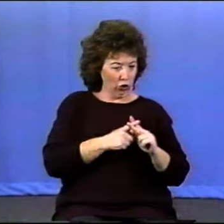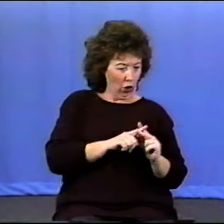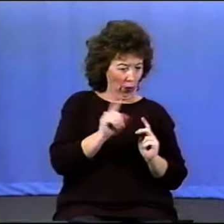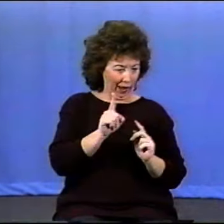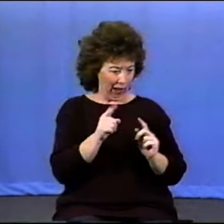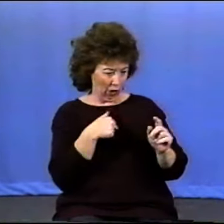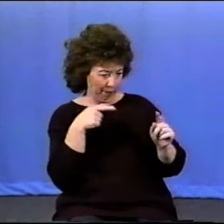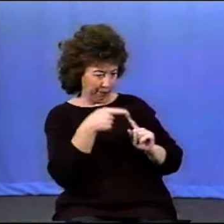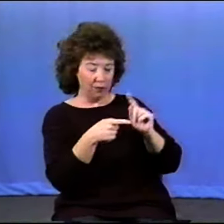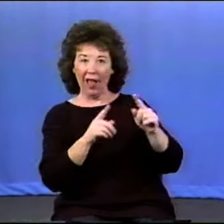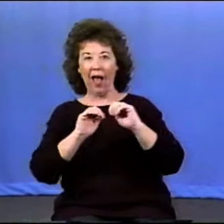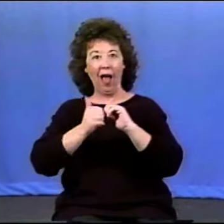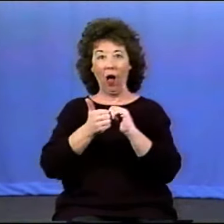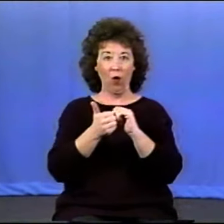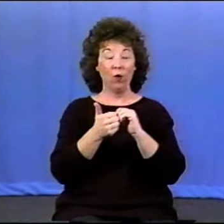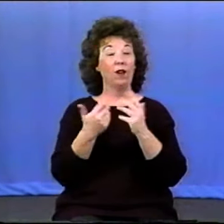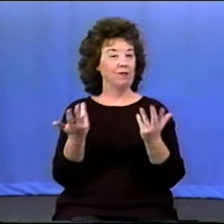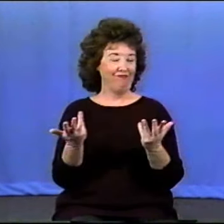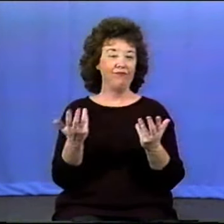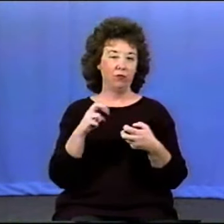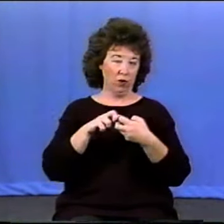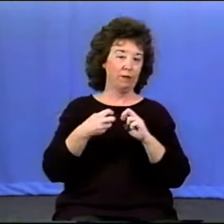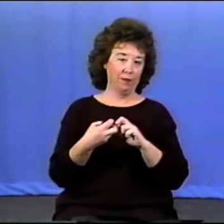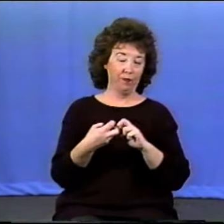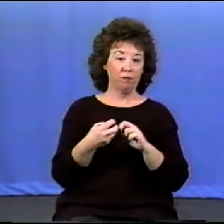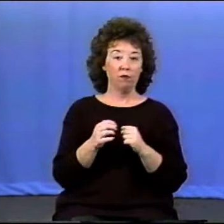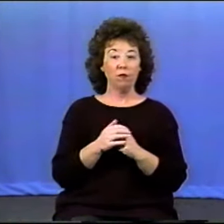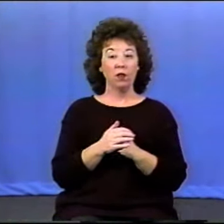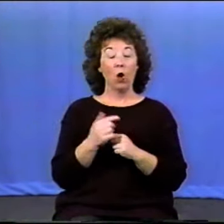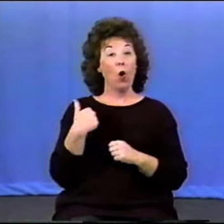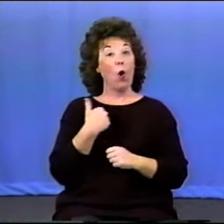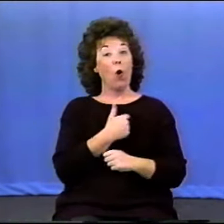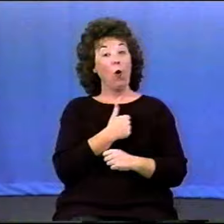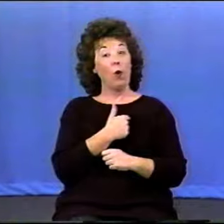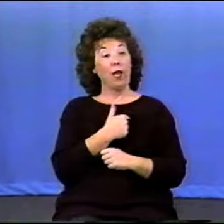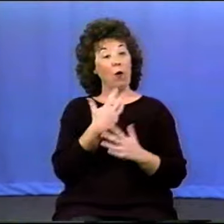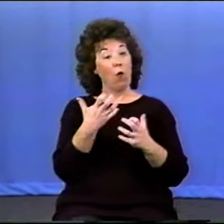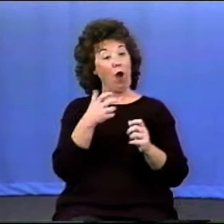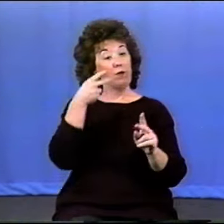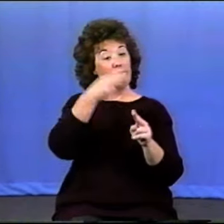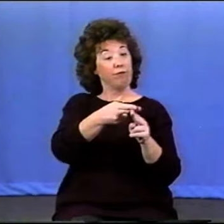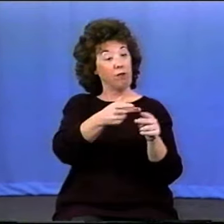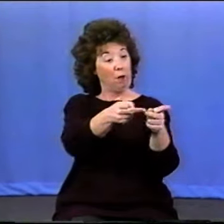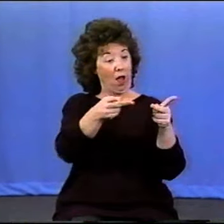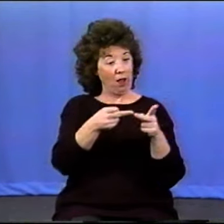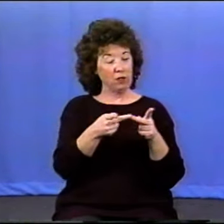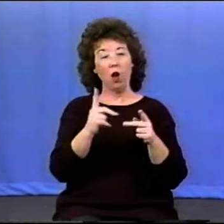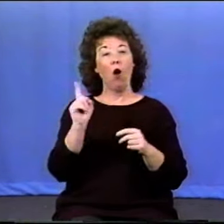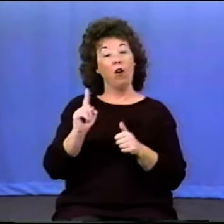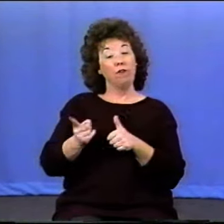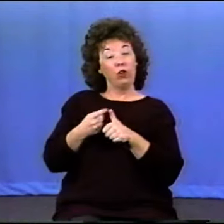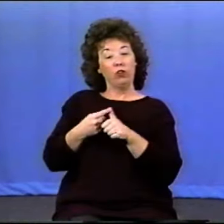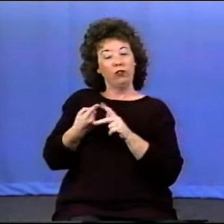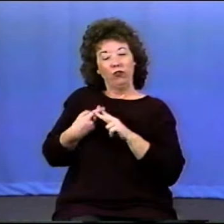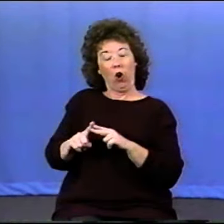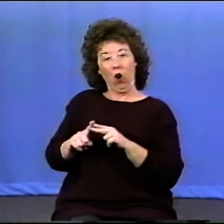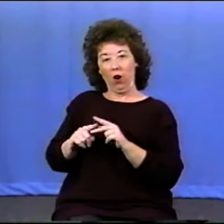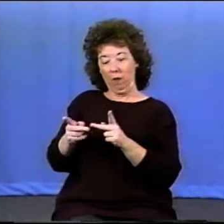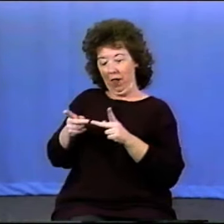locate things, we almost always start from some known location, frequently where we